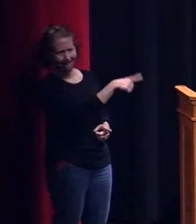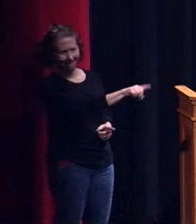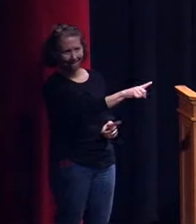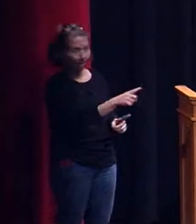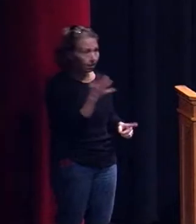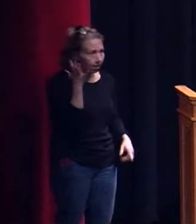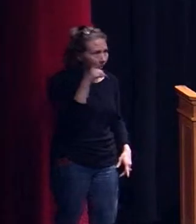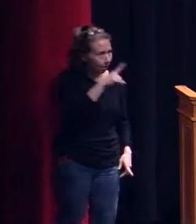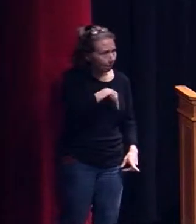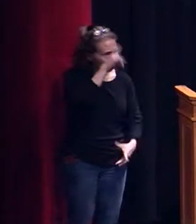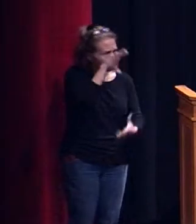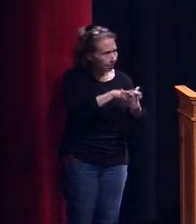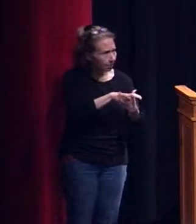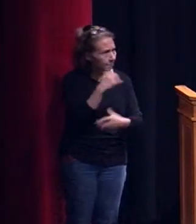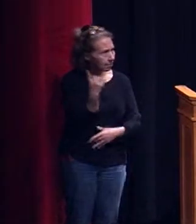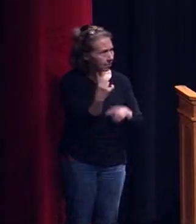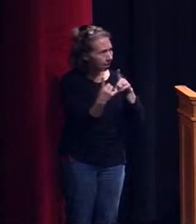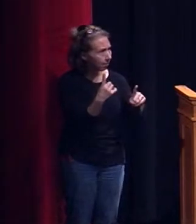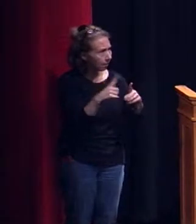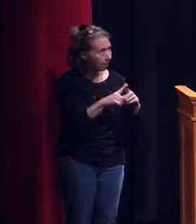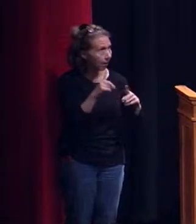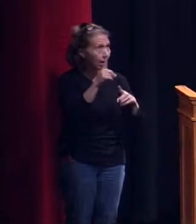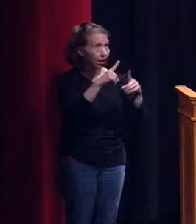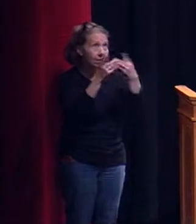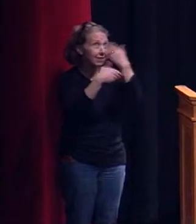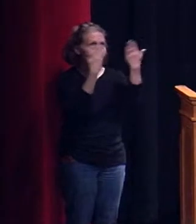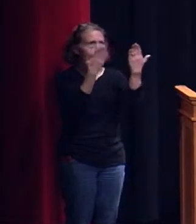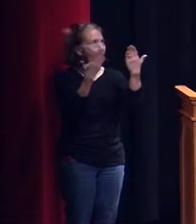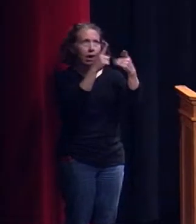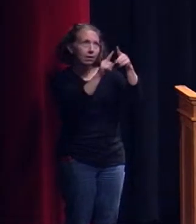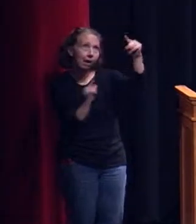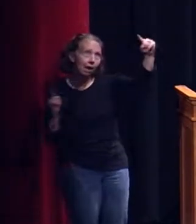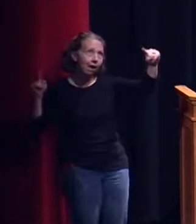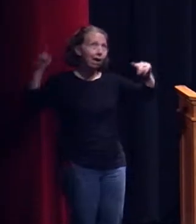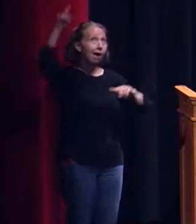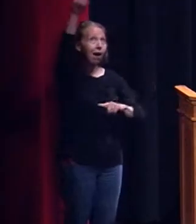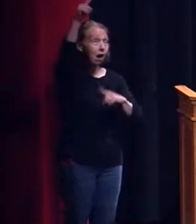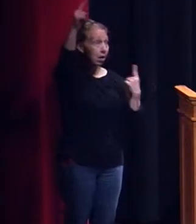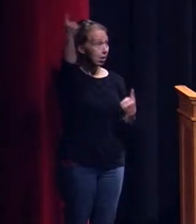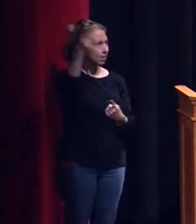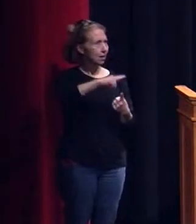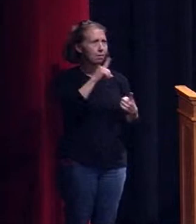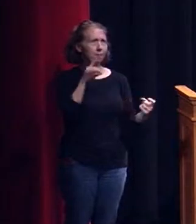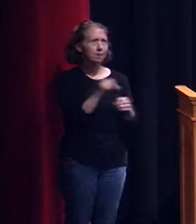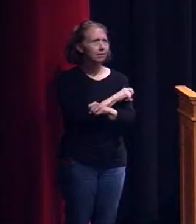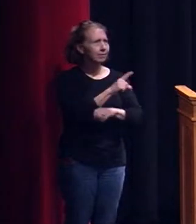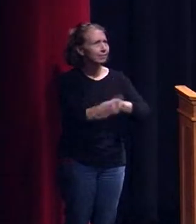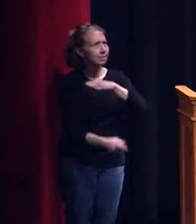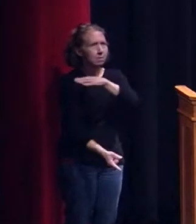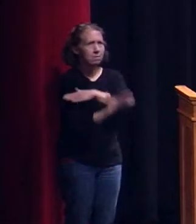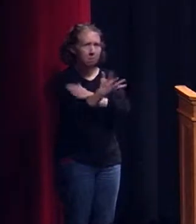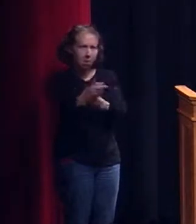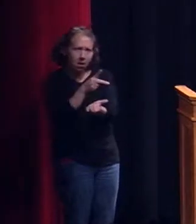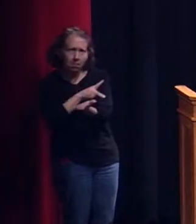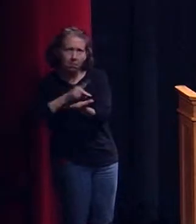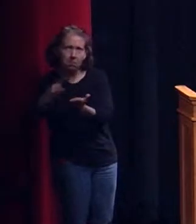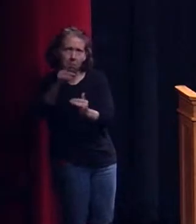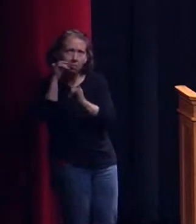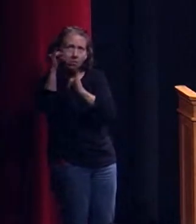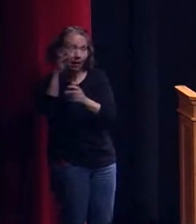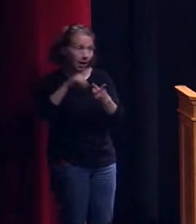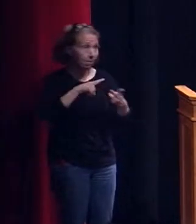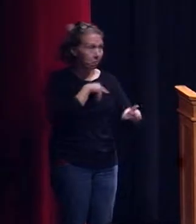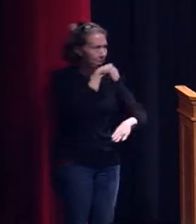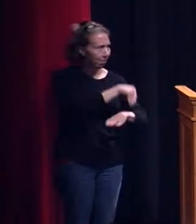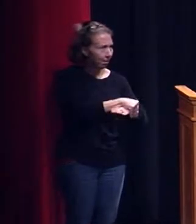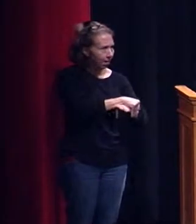Is it because you believe in something that is beyond the skies? Something that is as pure as the morning and as deep as the night, the reason my